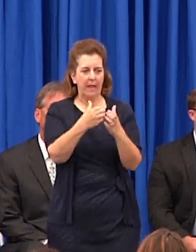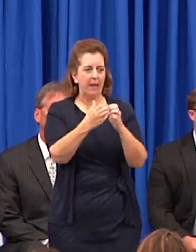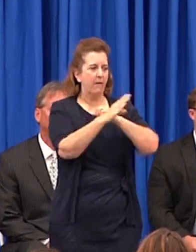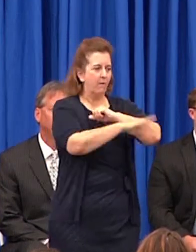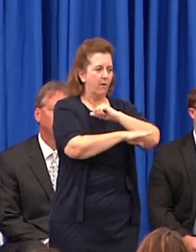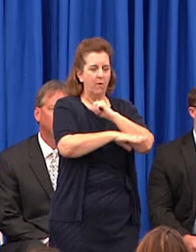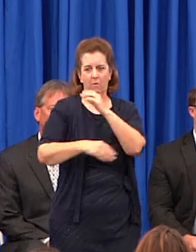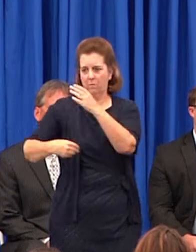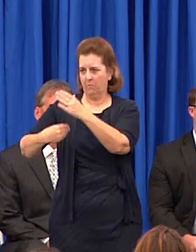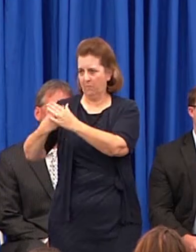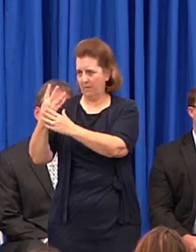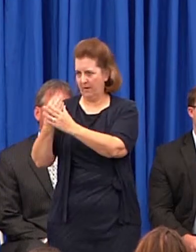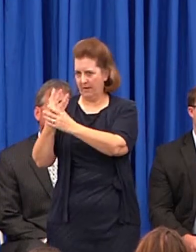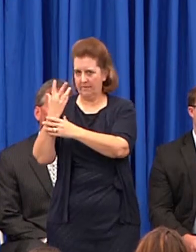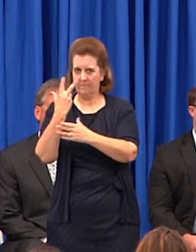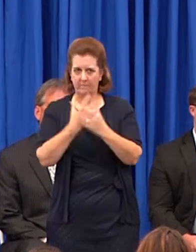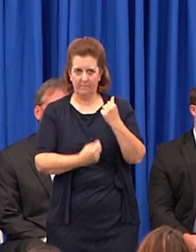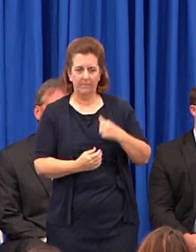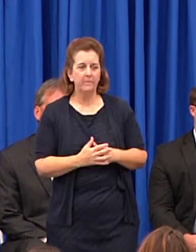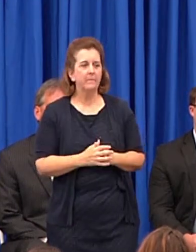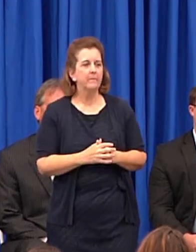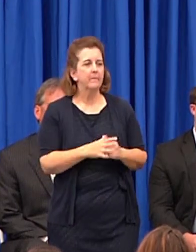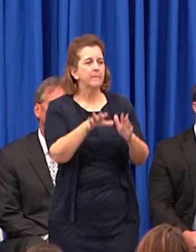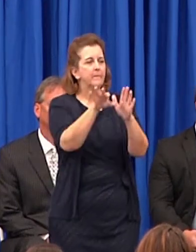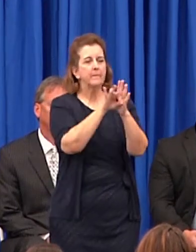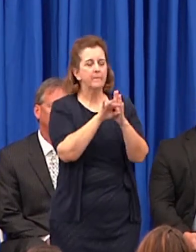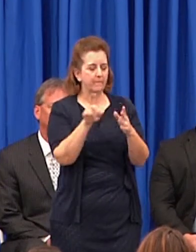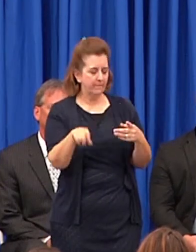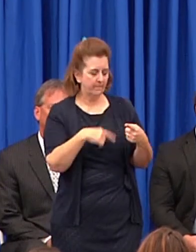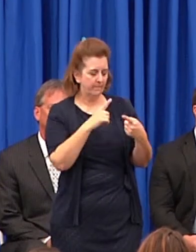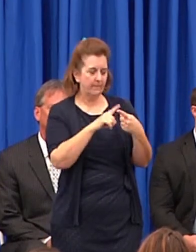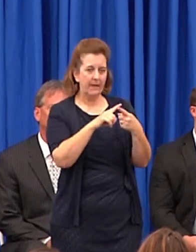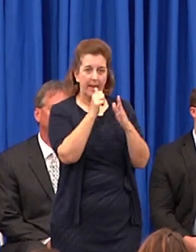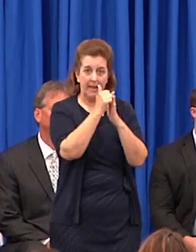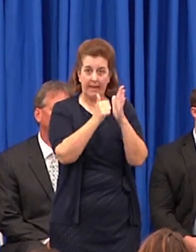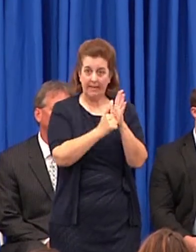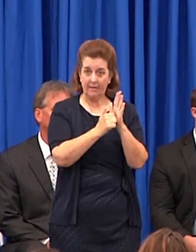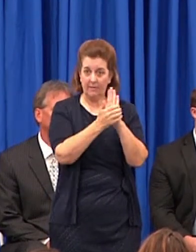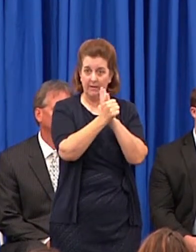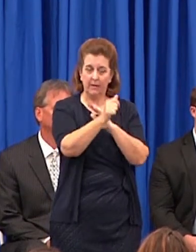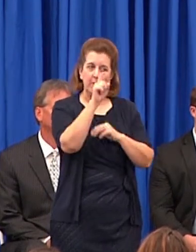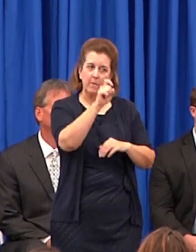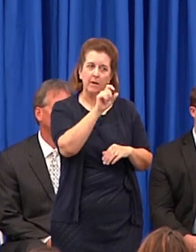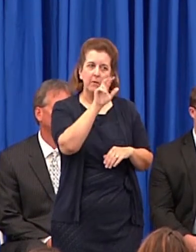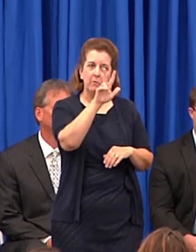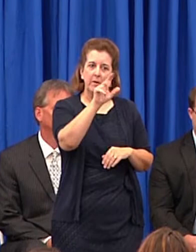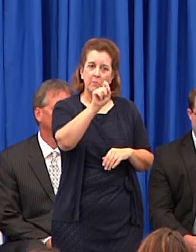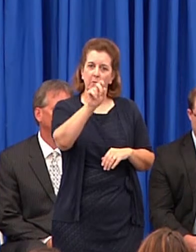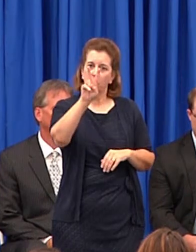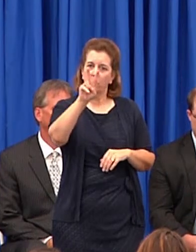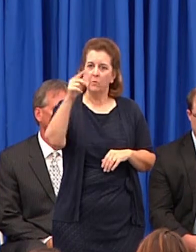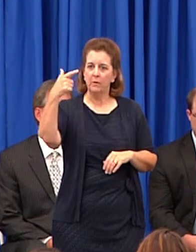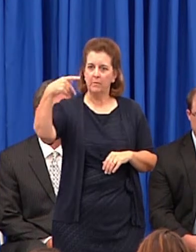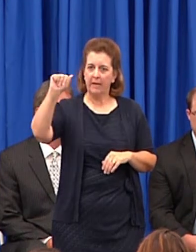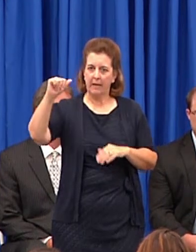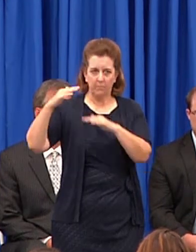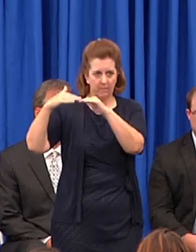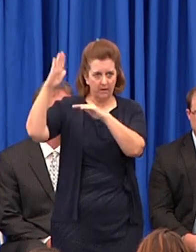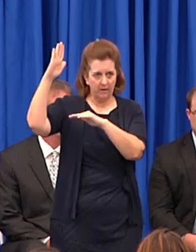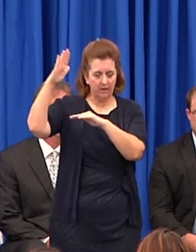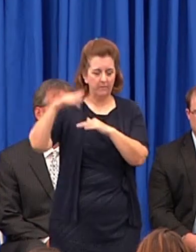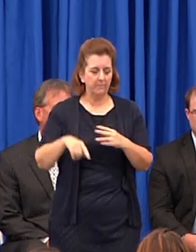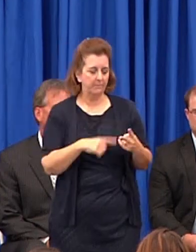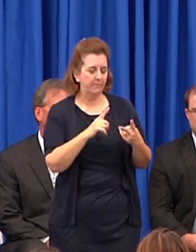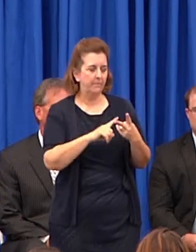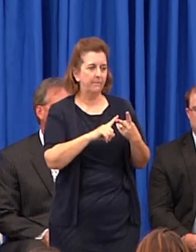spring. The selection is based on academic merit, which includes a GPA above 3.2, clinical performance